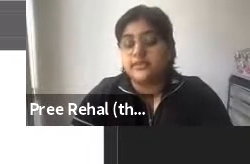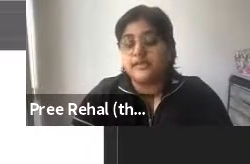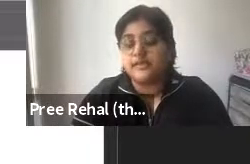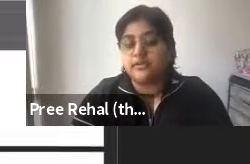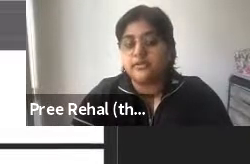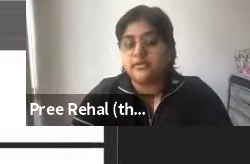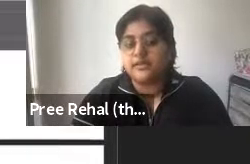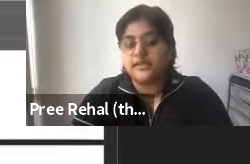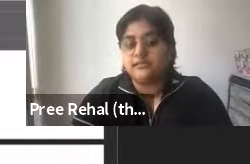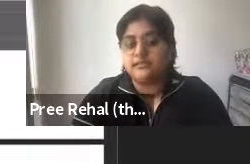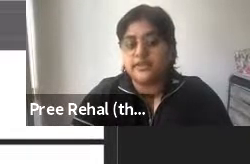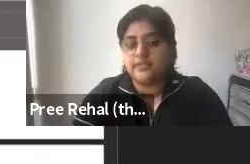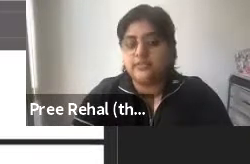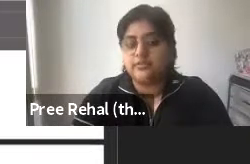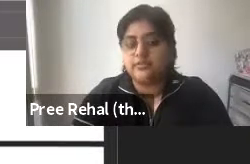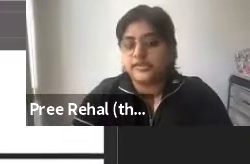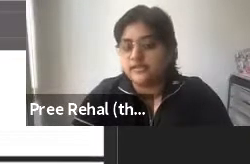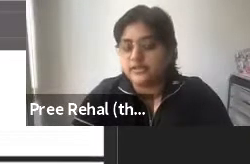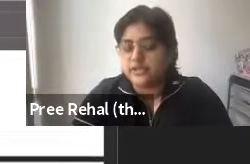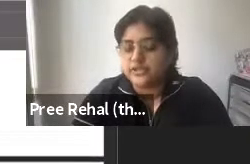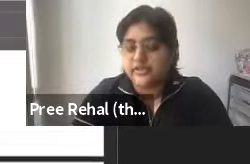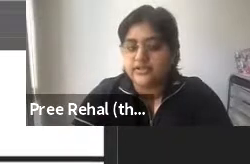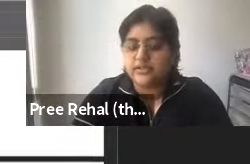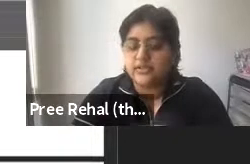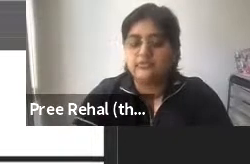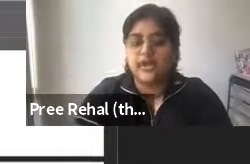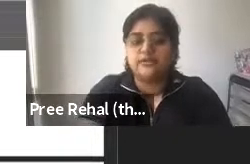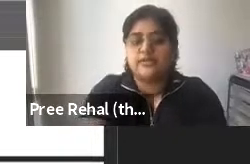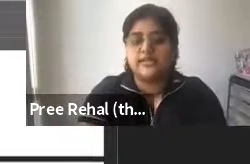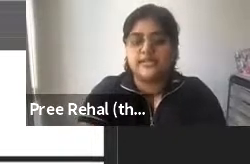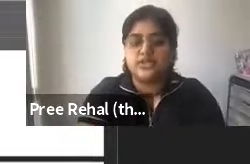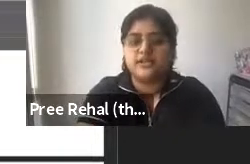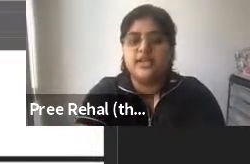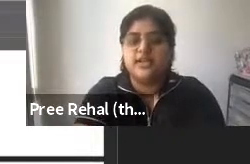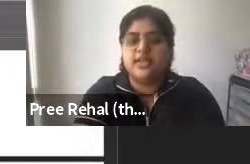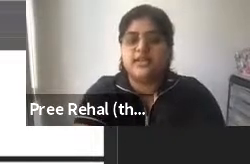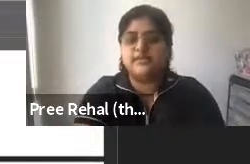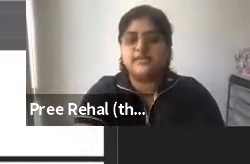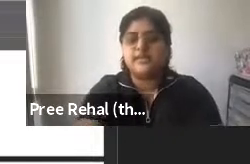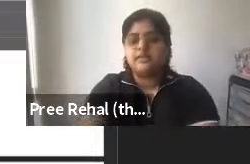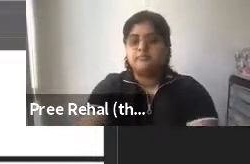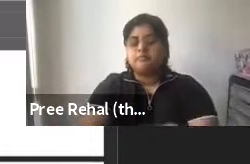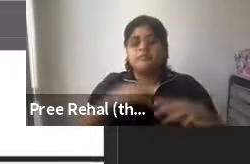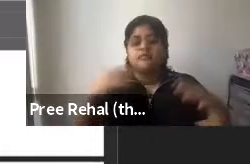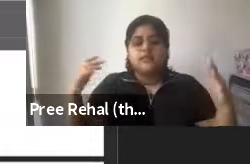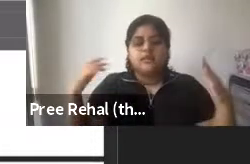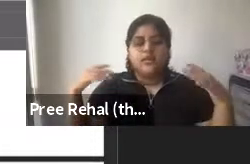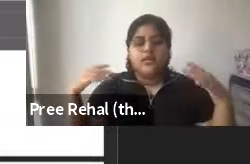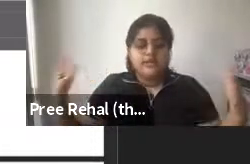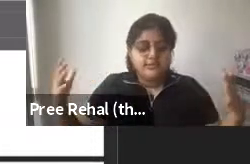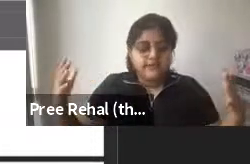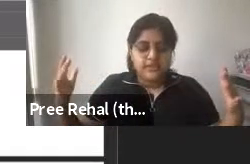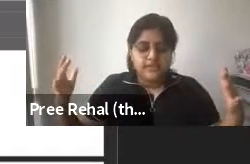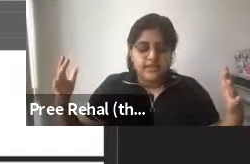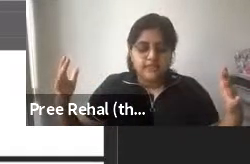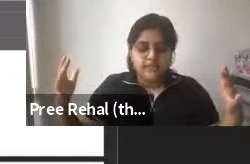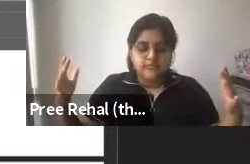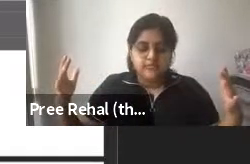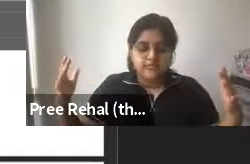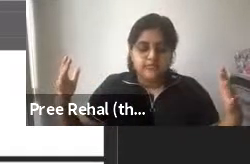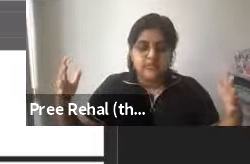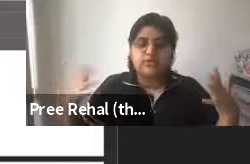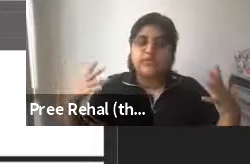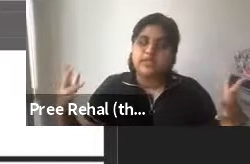at the end of last summer, I got some funding through Bricks and Glitter, which is an alternative pride organization. And I was like, I feel